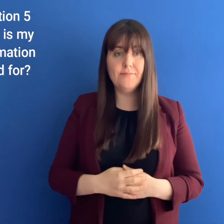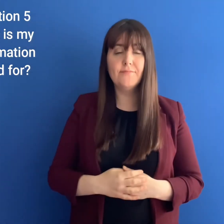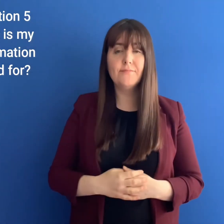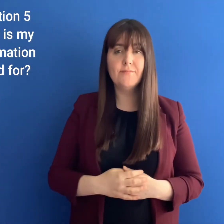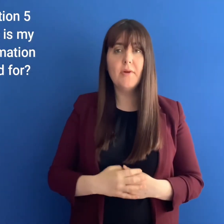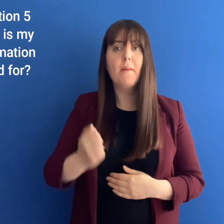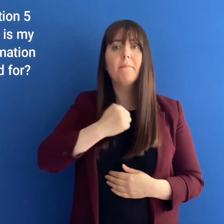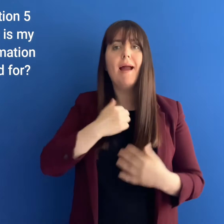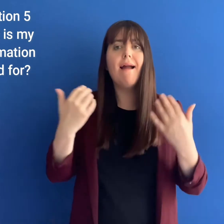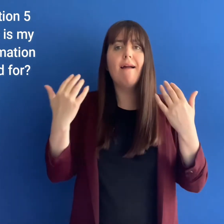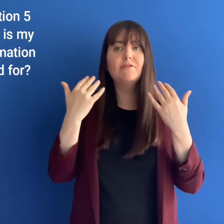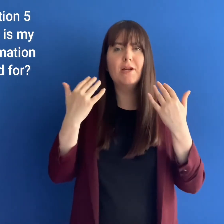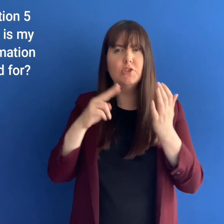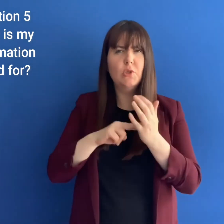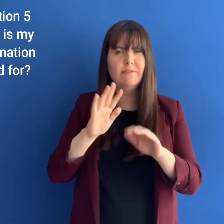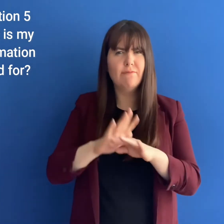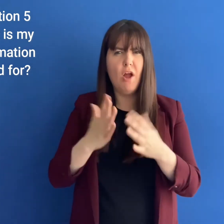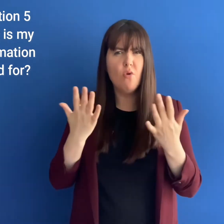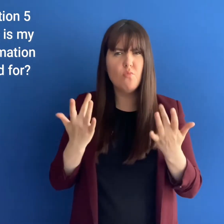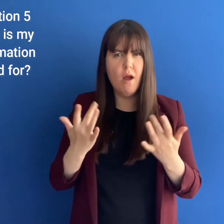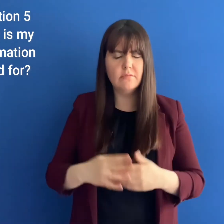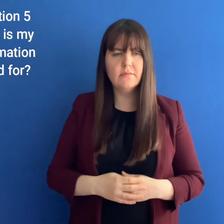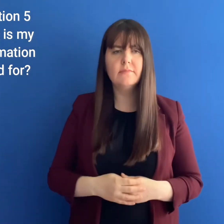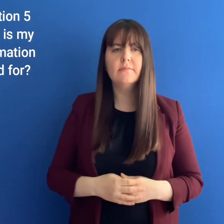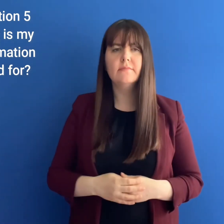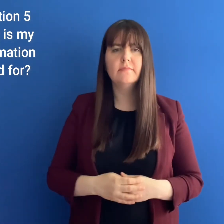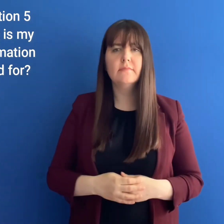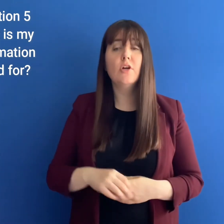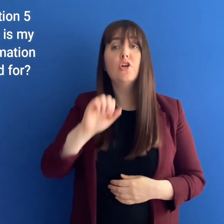Section 5. What is my information used for?